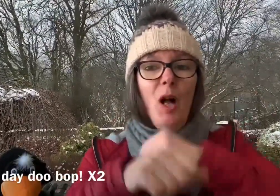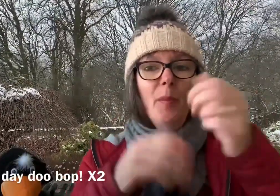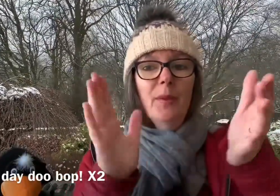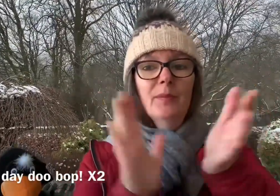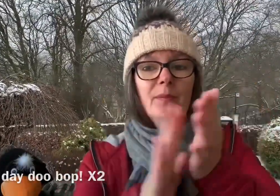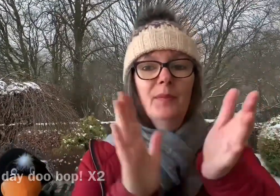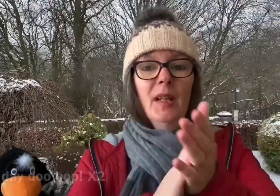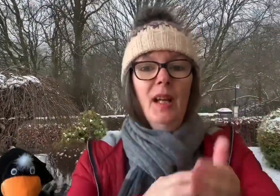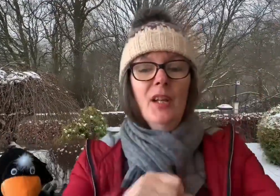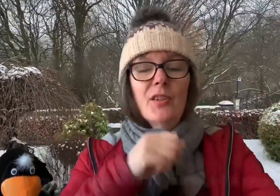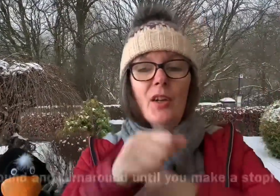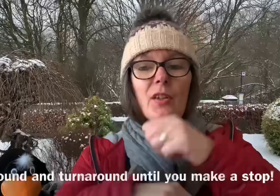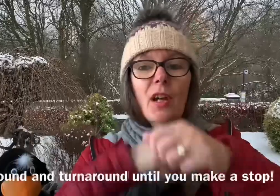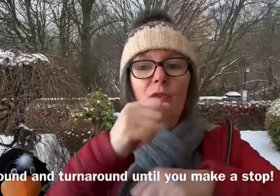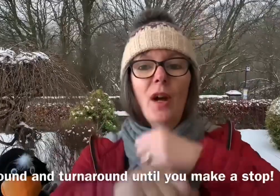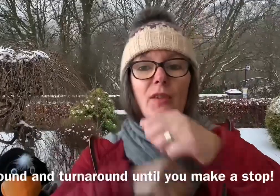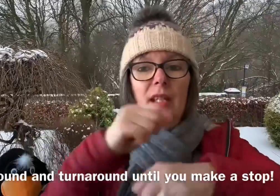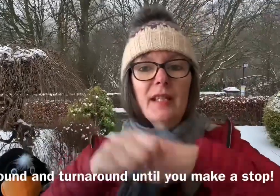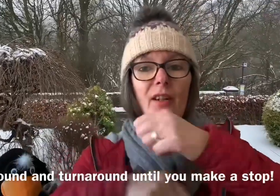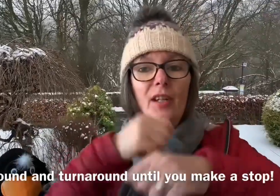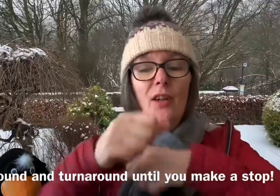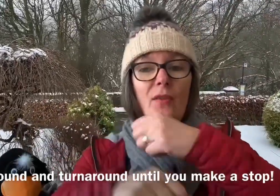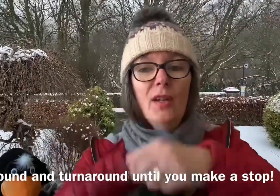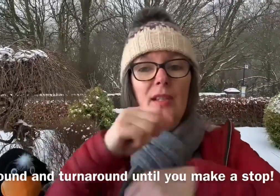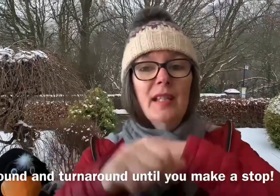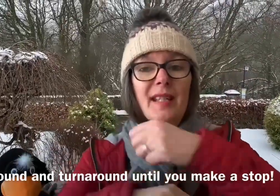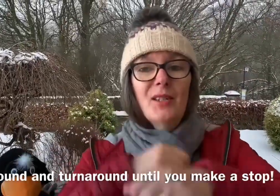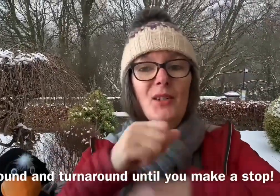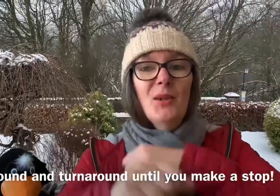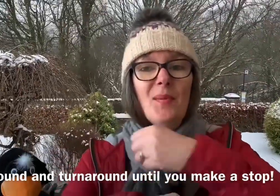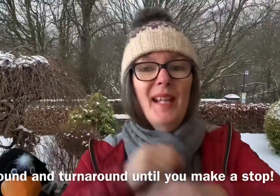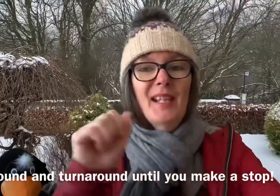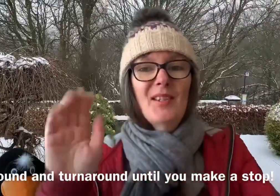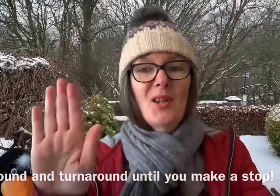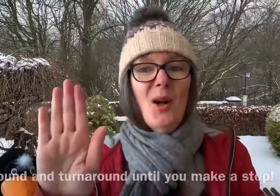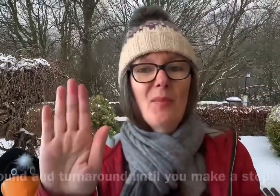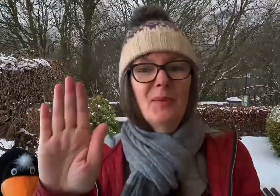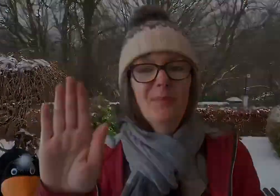round-de-doo-bop. Turn around and turn around until you make a stop.